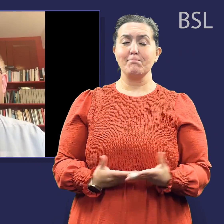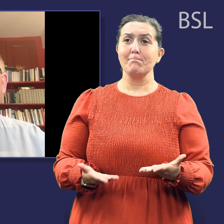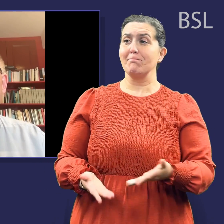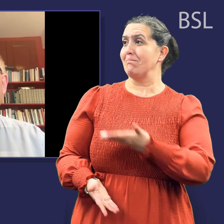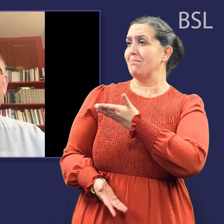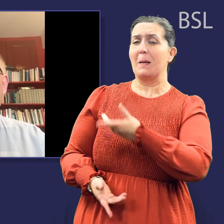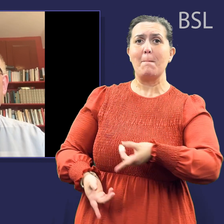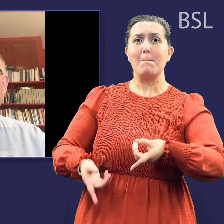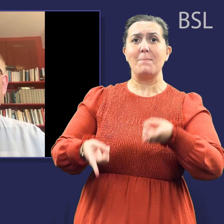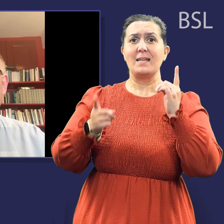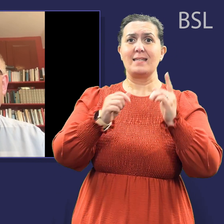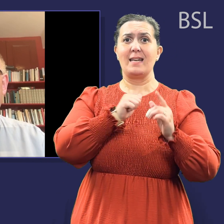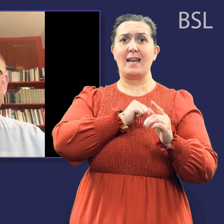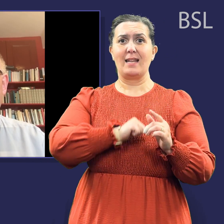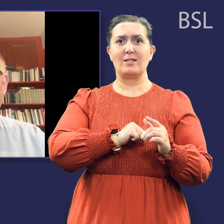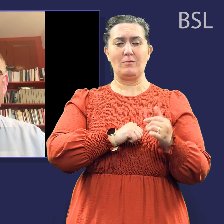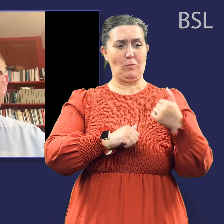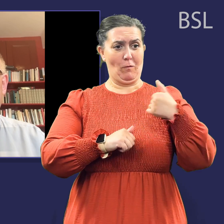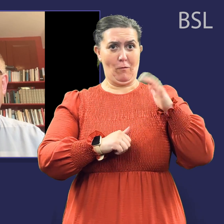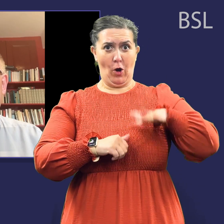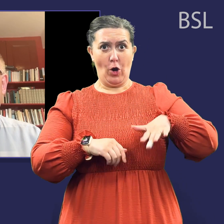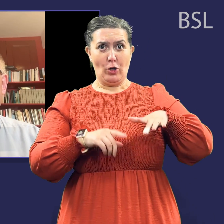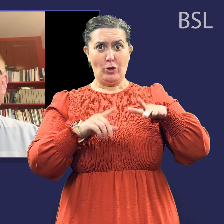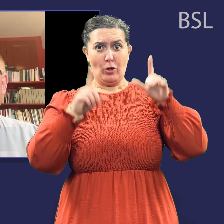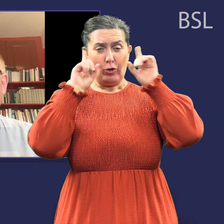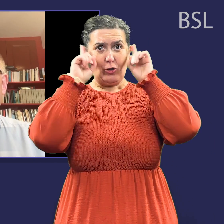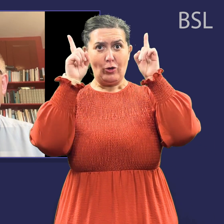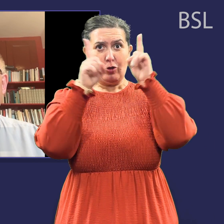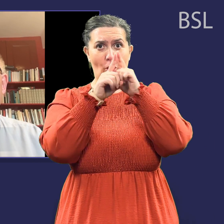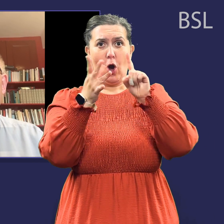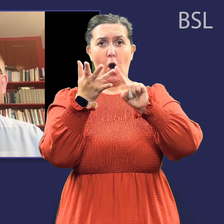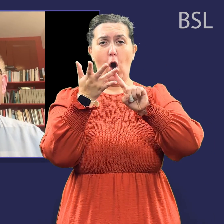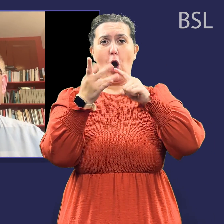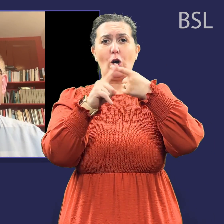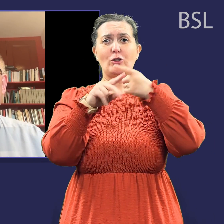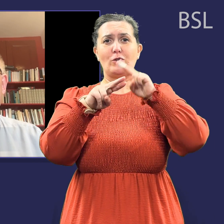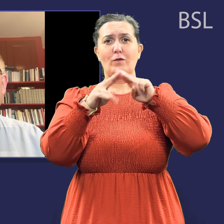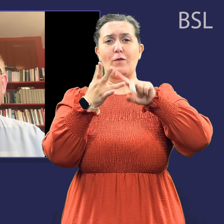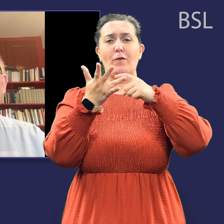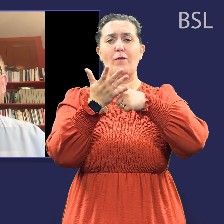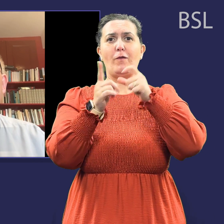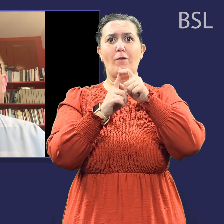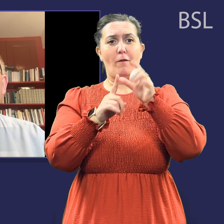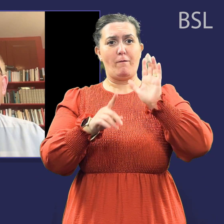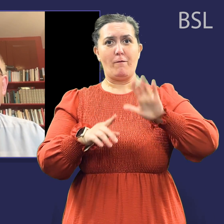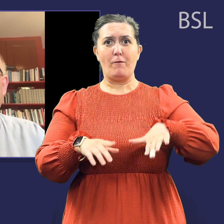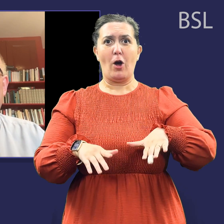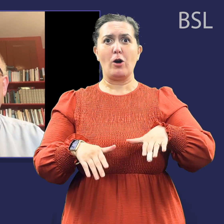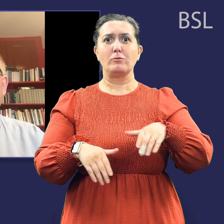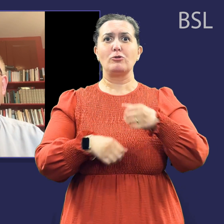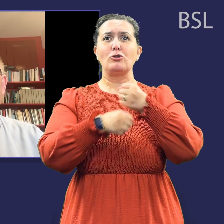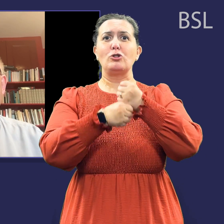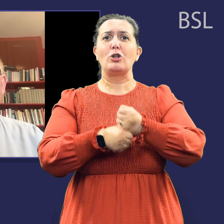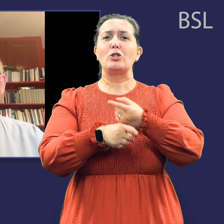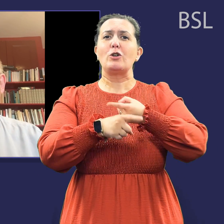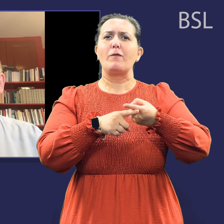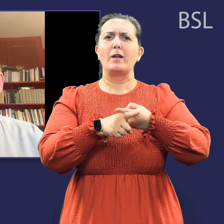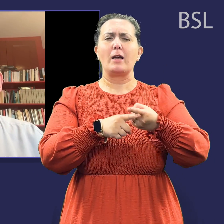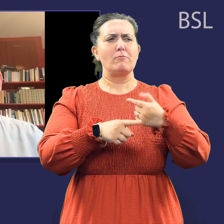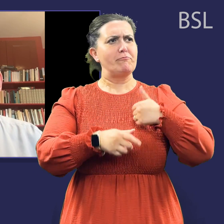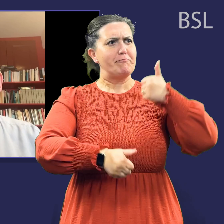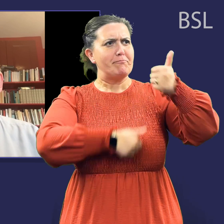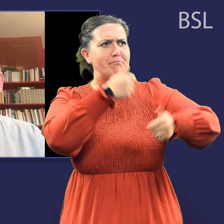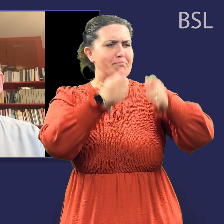President Nelson from the University of Oxford, and as a member of the Church of England, I salute you and give you our